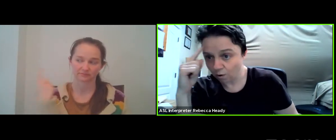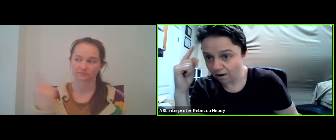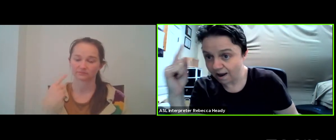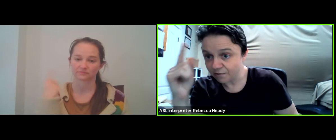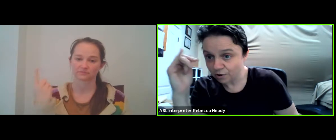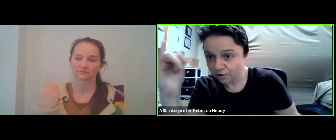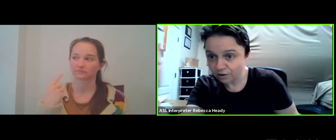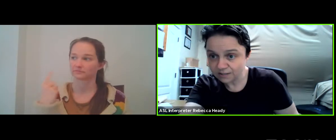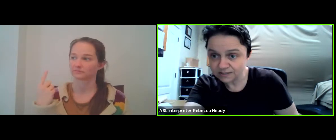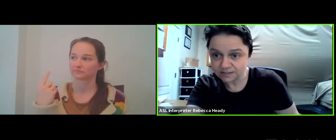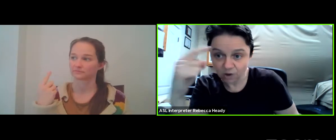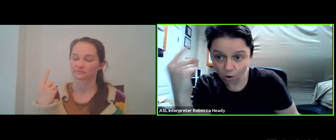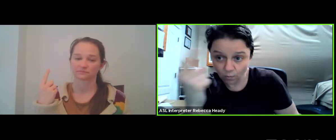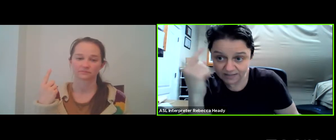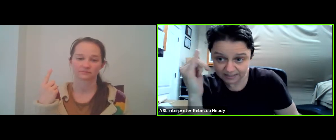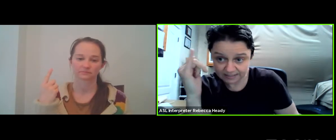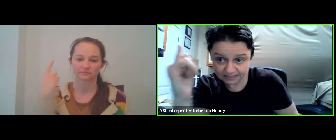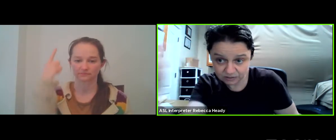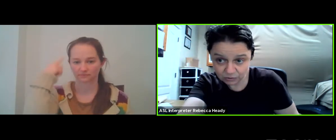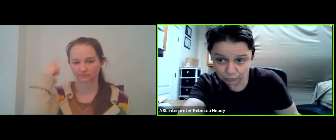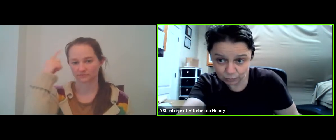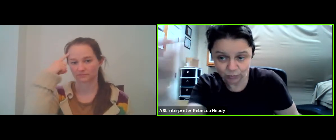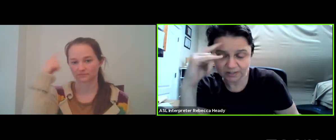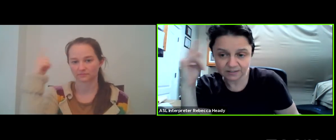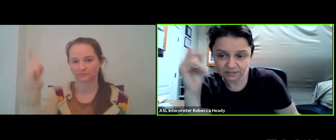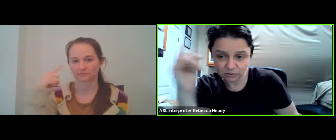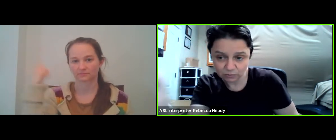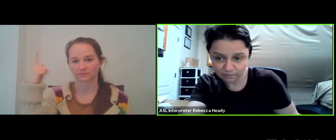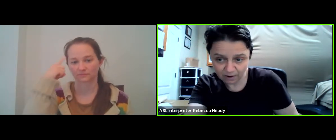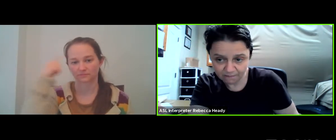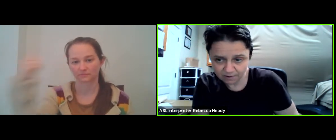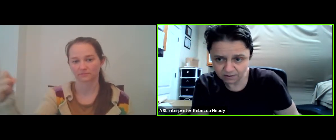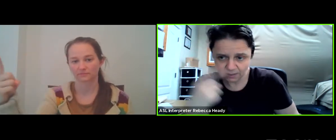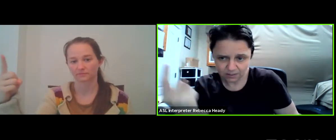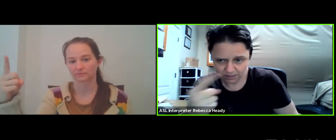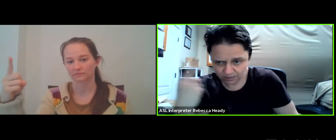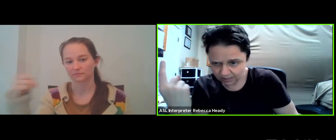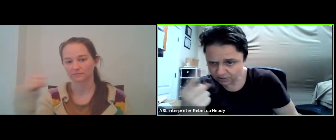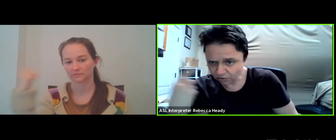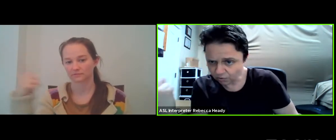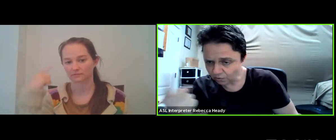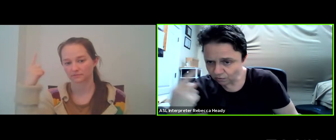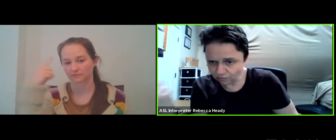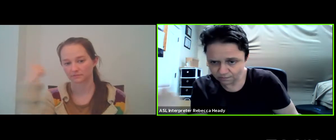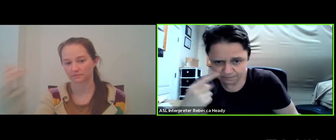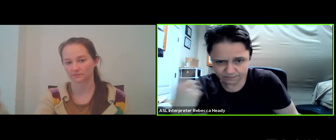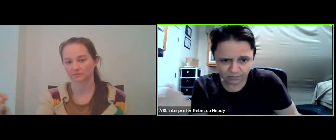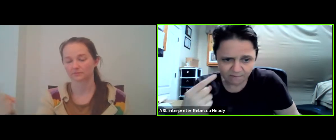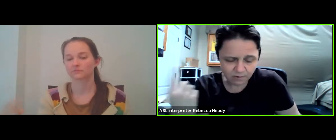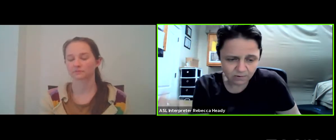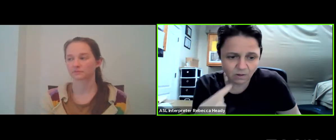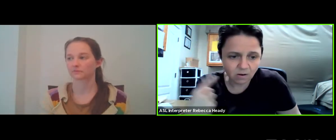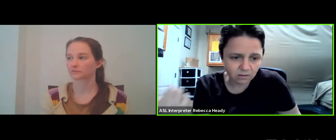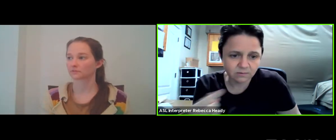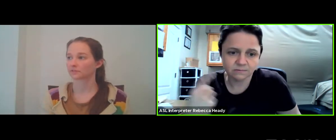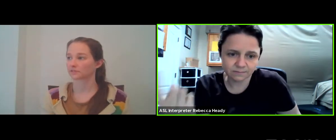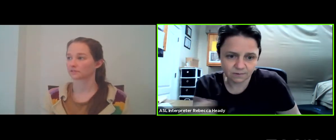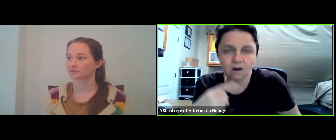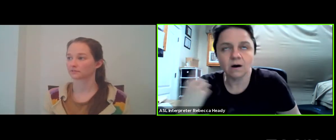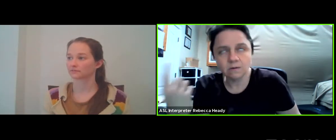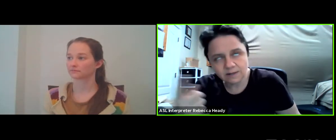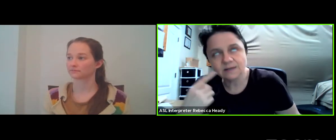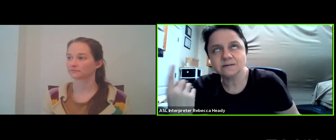like forever, because it's always continue, forever, eternal, forever,